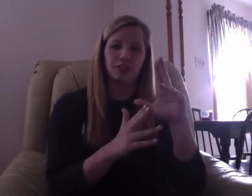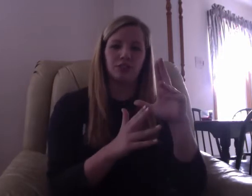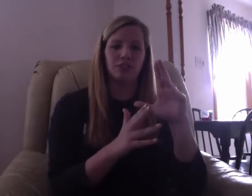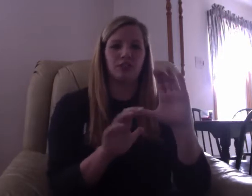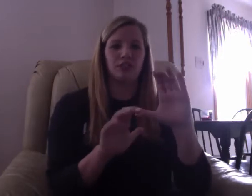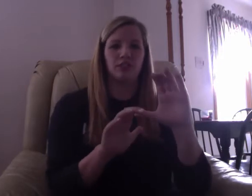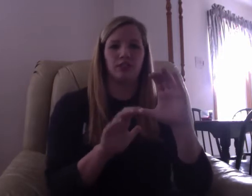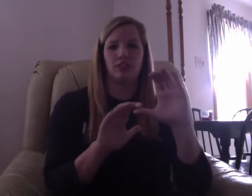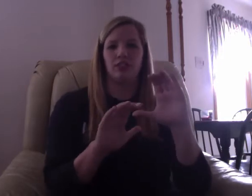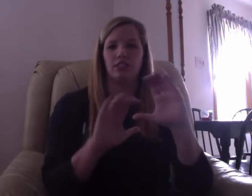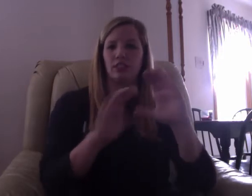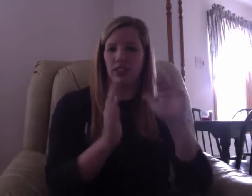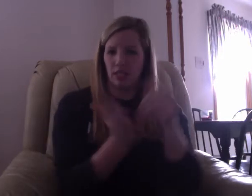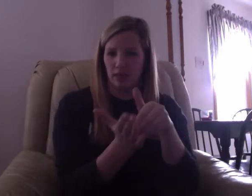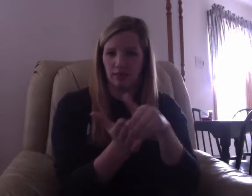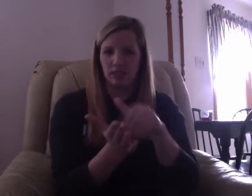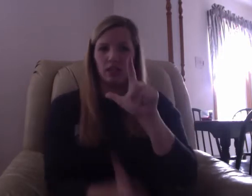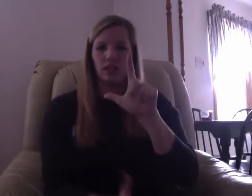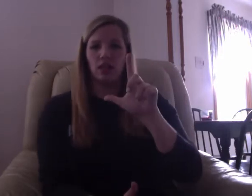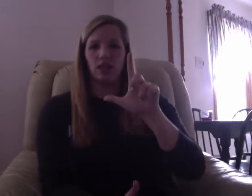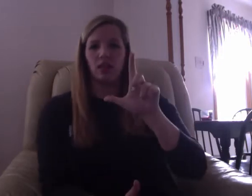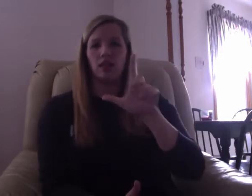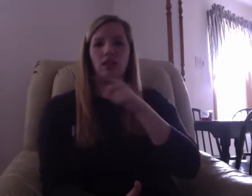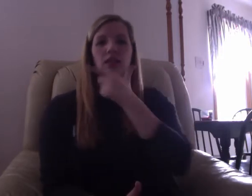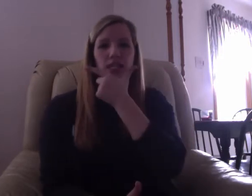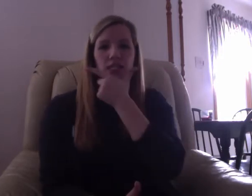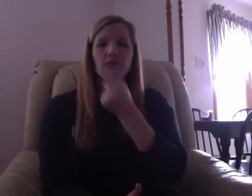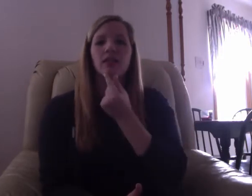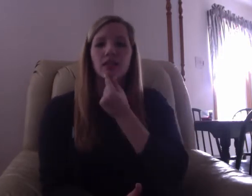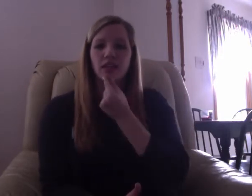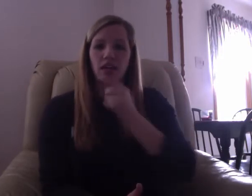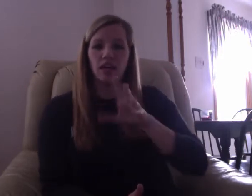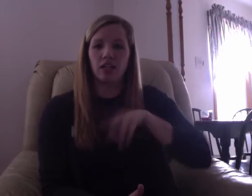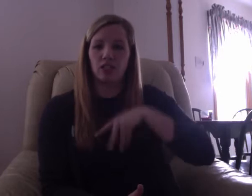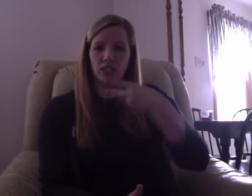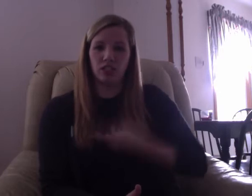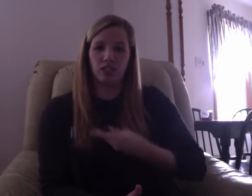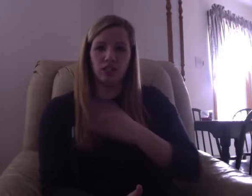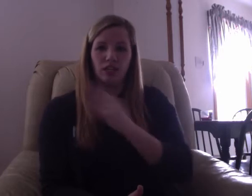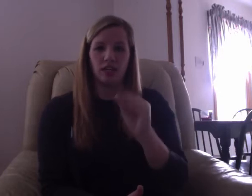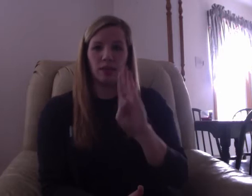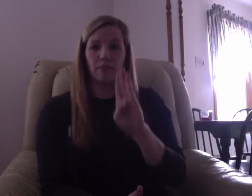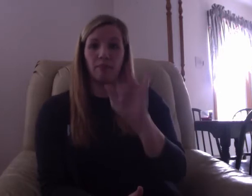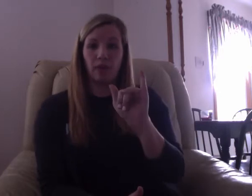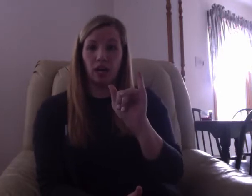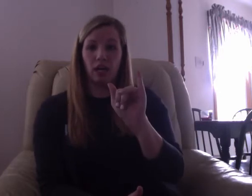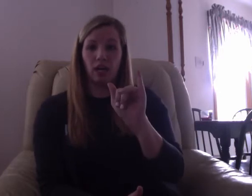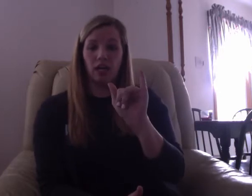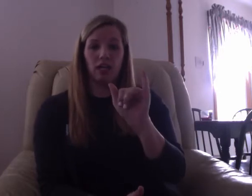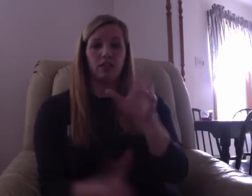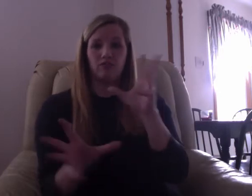lesbian, gay, bisexual, and transgender resource center. We are also ahead of the curve in the sense that this